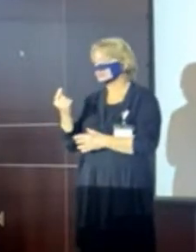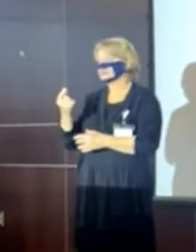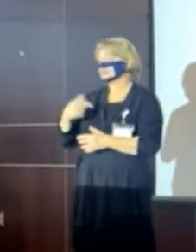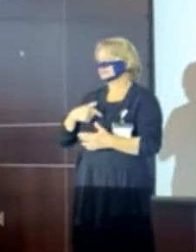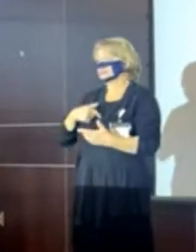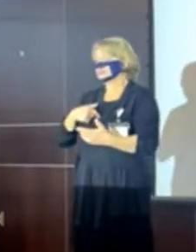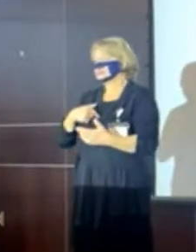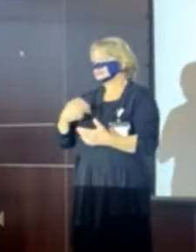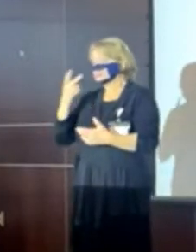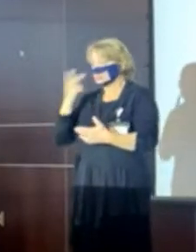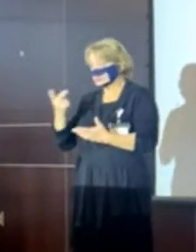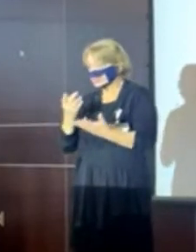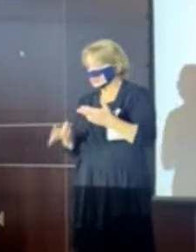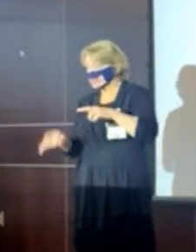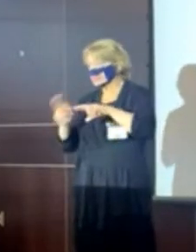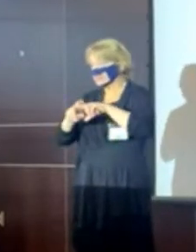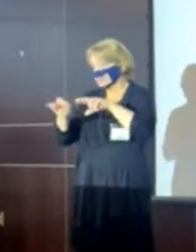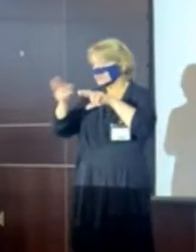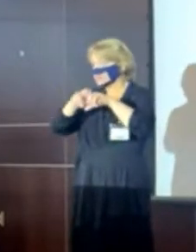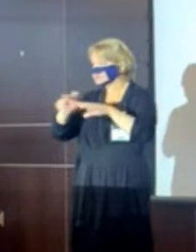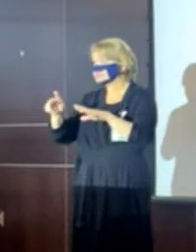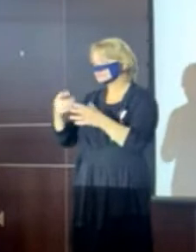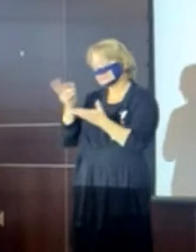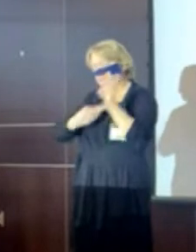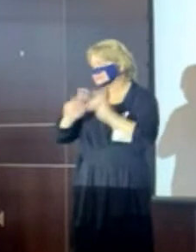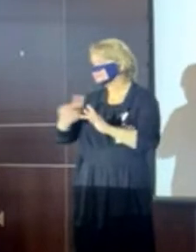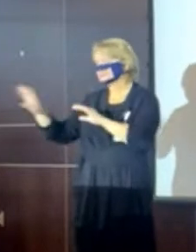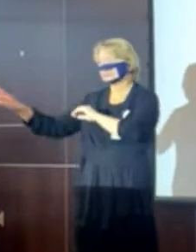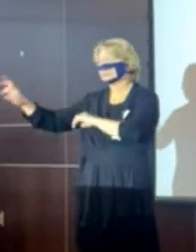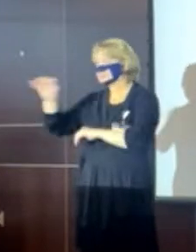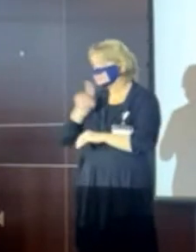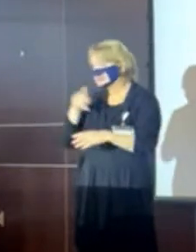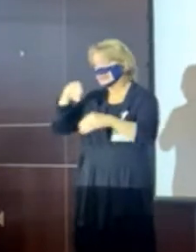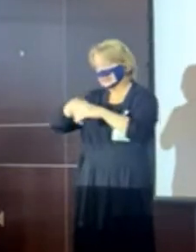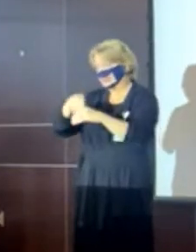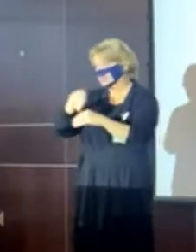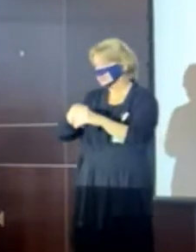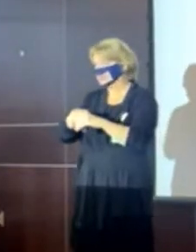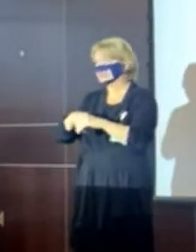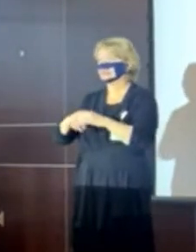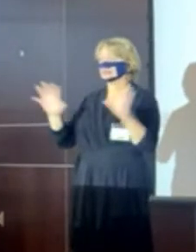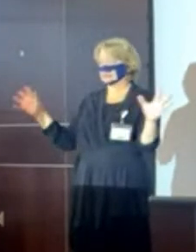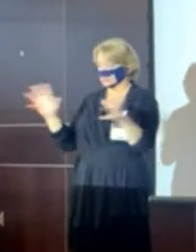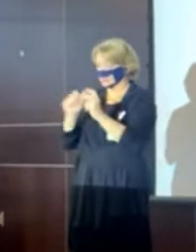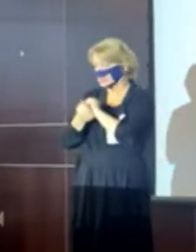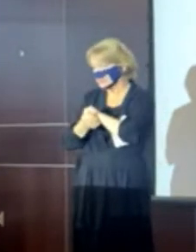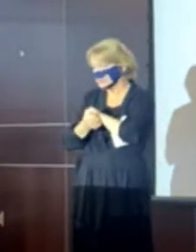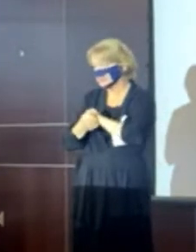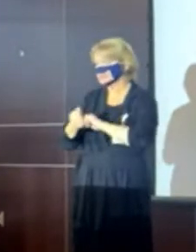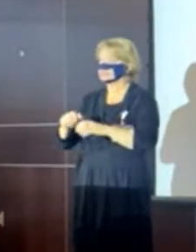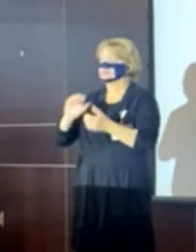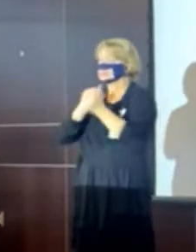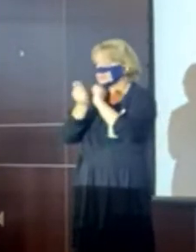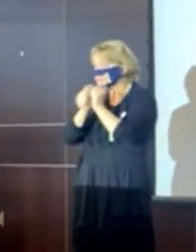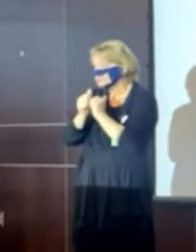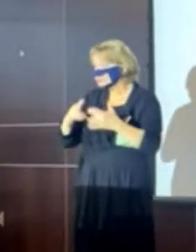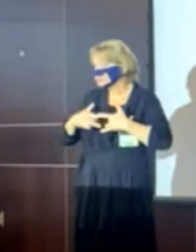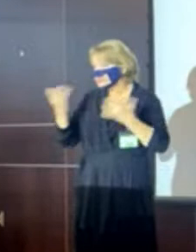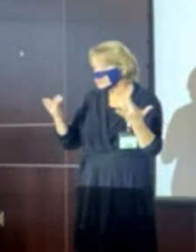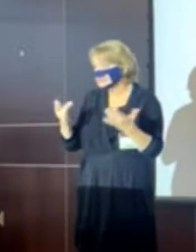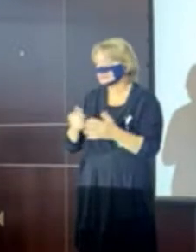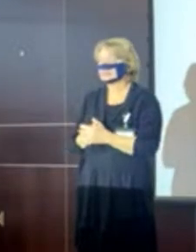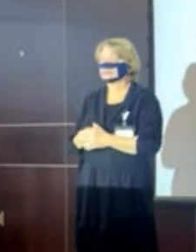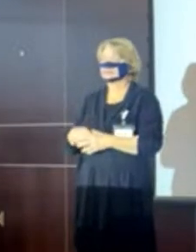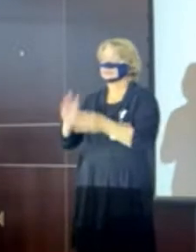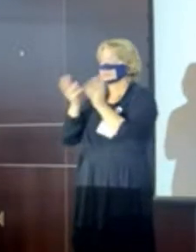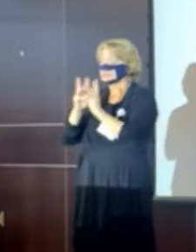back inside, especially sporting events, and as the weather gets colder, people will start moving back inside.